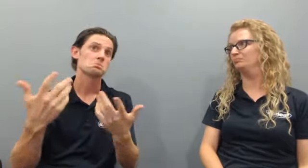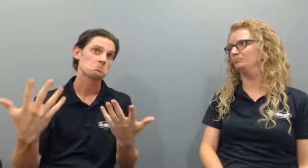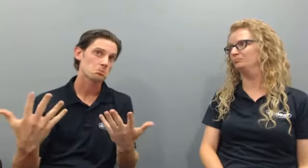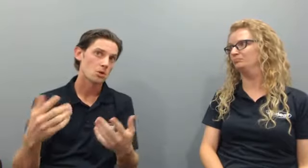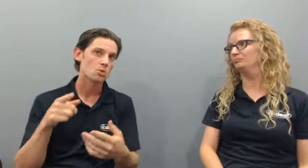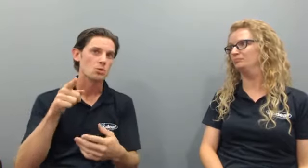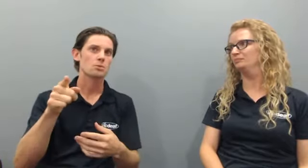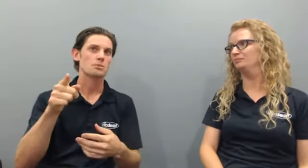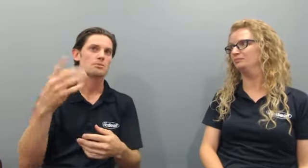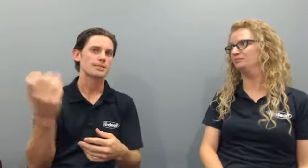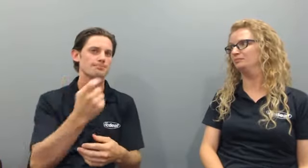of each person's plan?